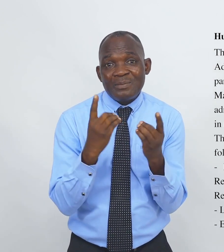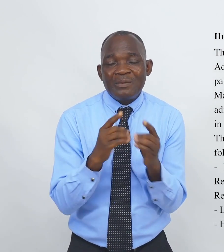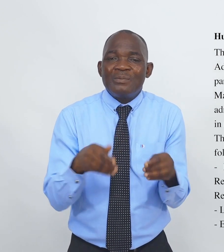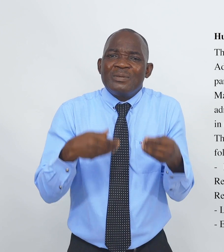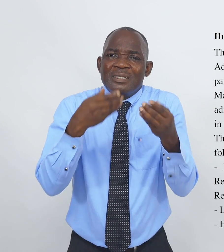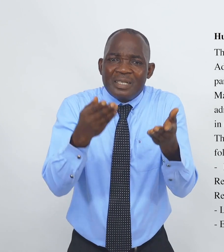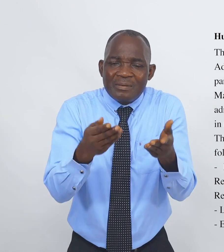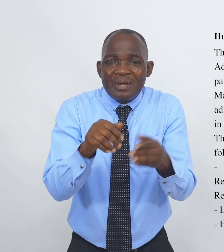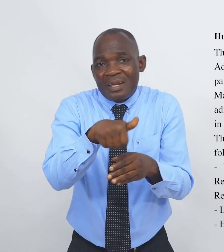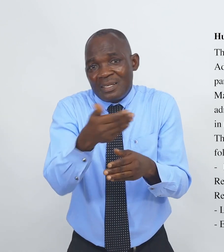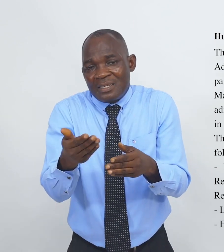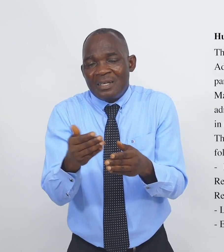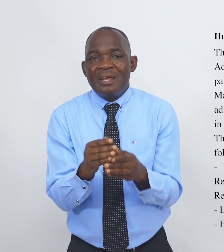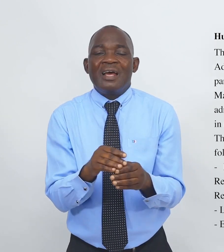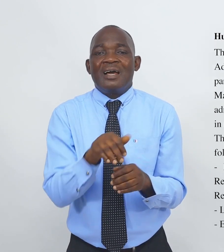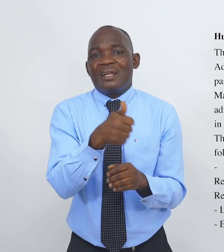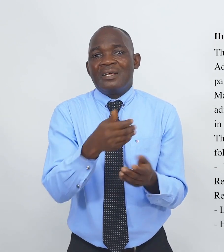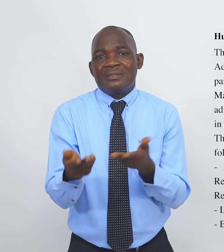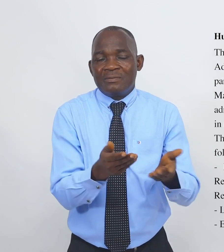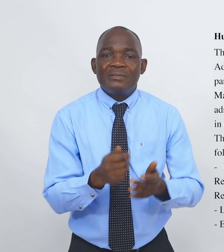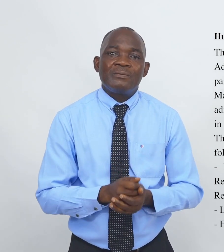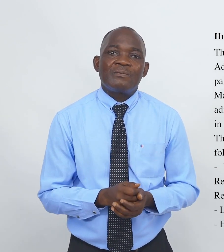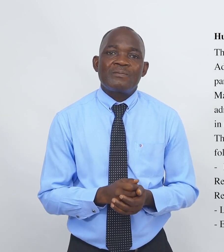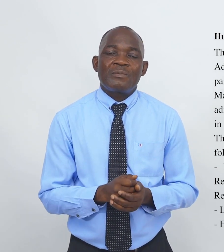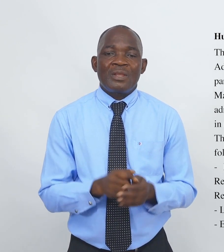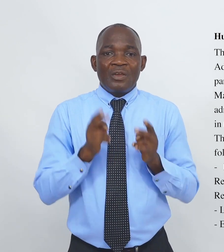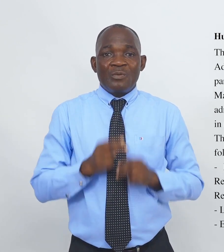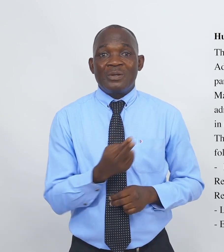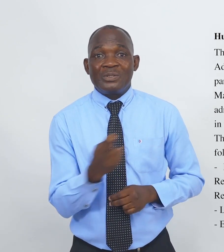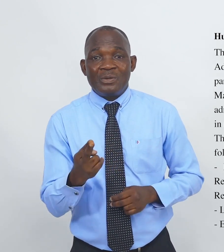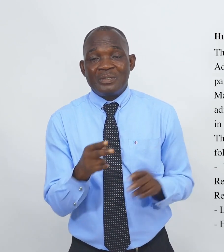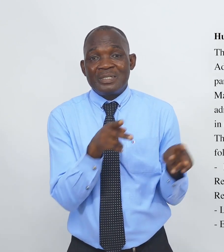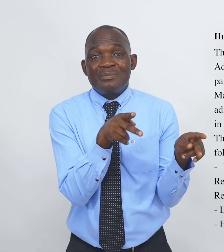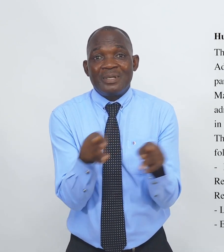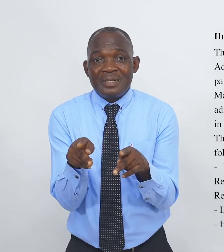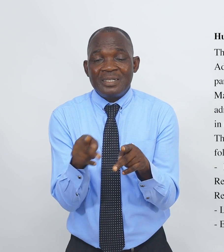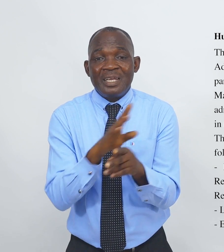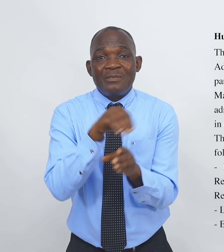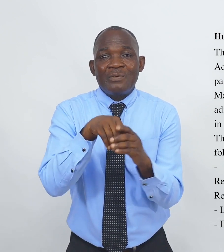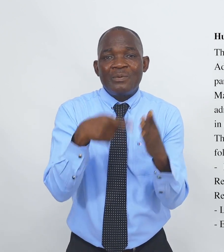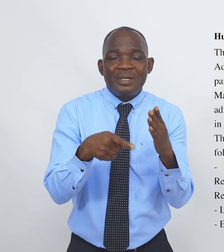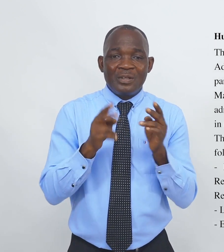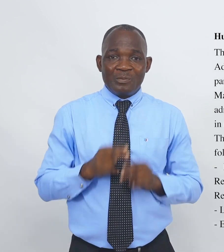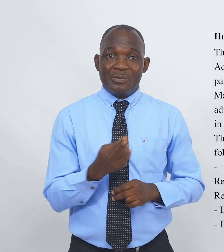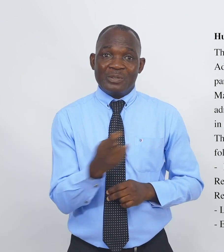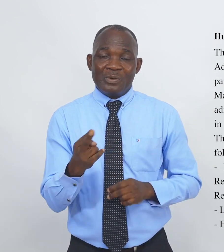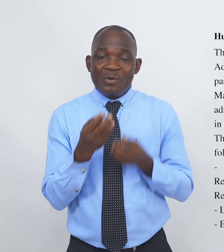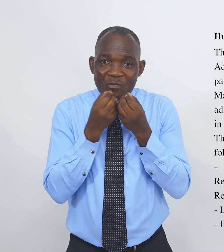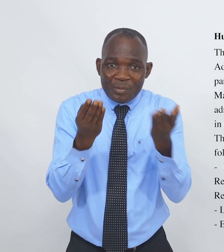among others, the following services: human resource planning, including human resource information management